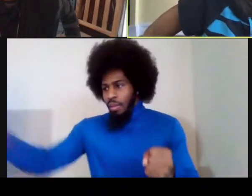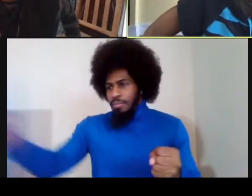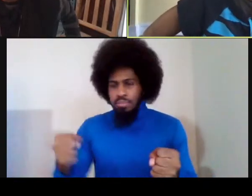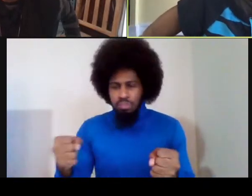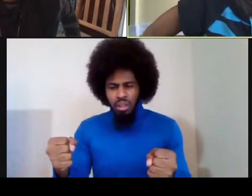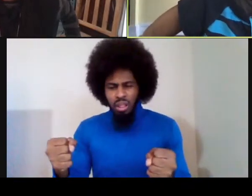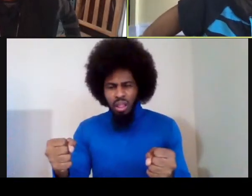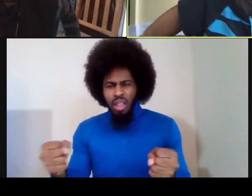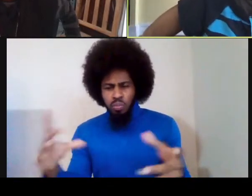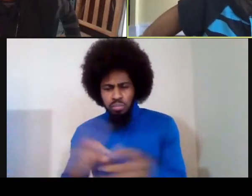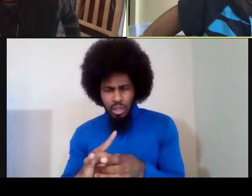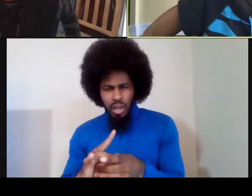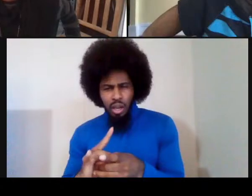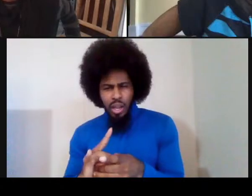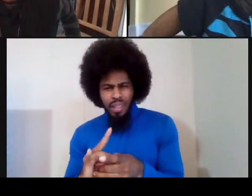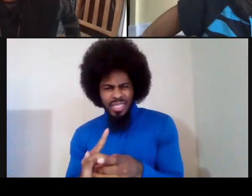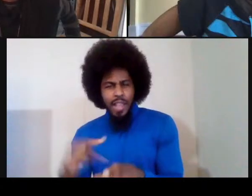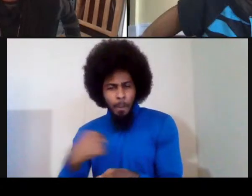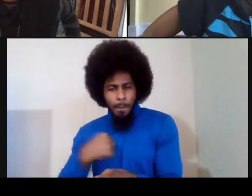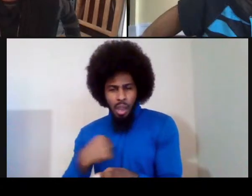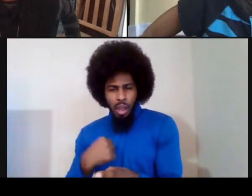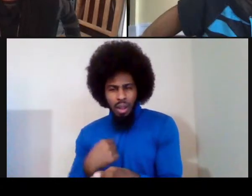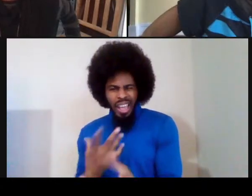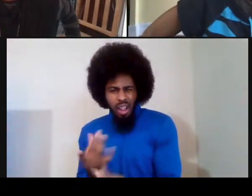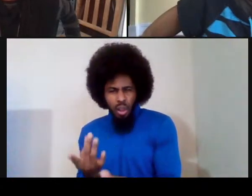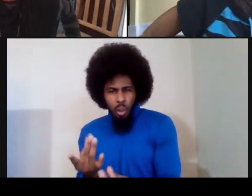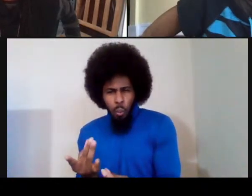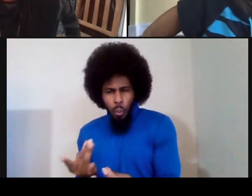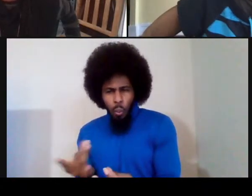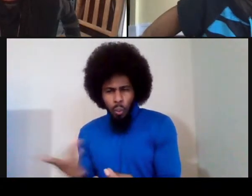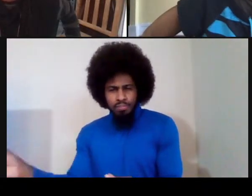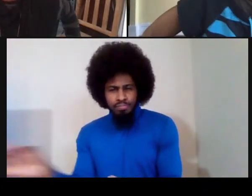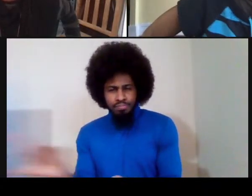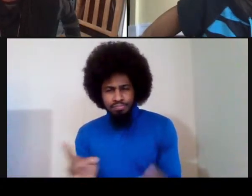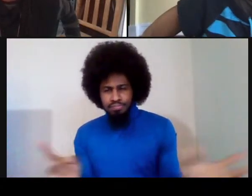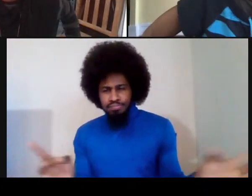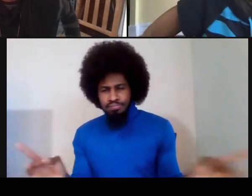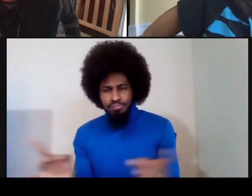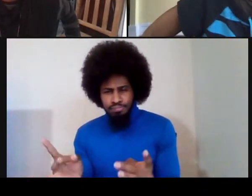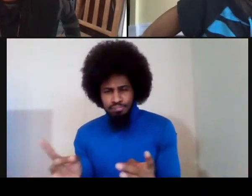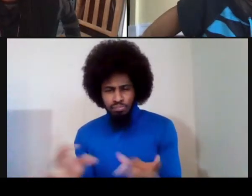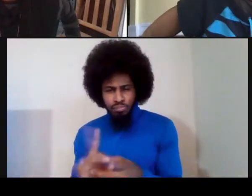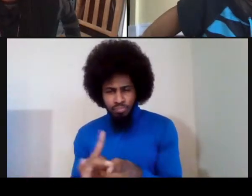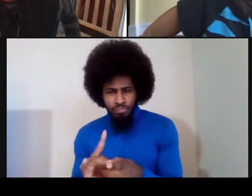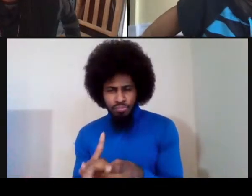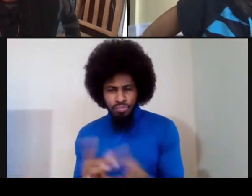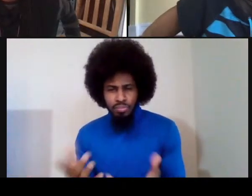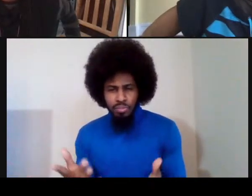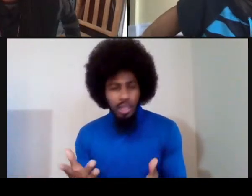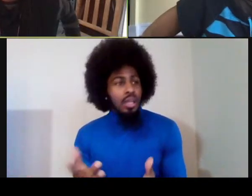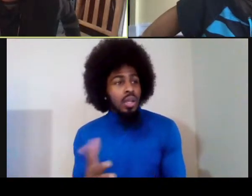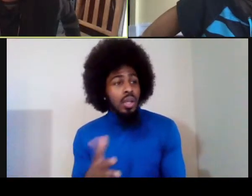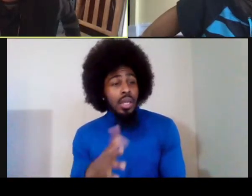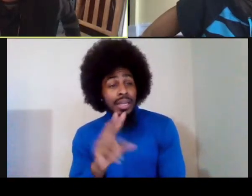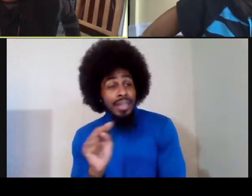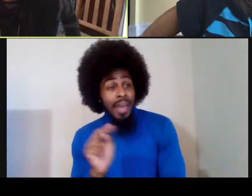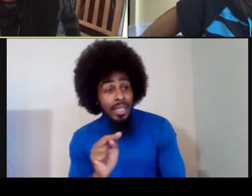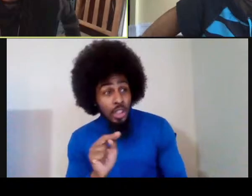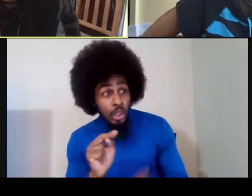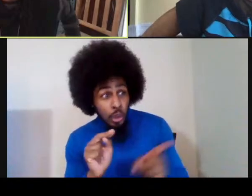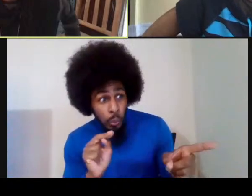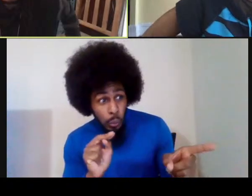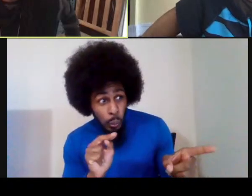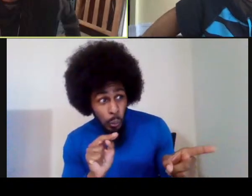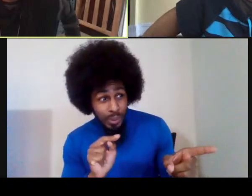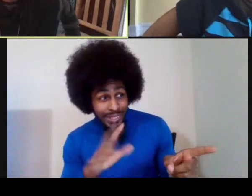do everything. Nija. You know, and that. Looking at that, are you one of those? Definitely. Yeah,